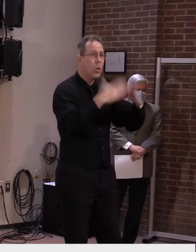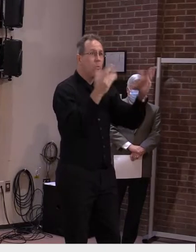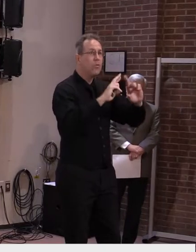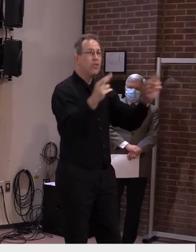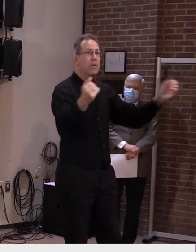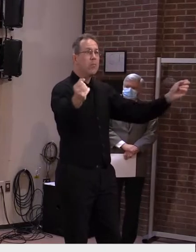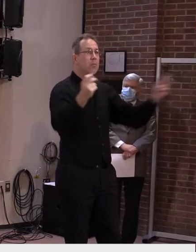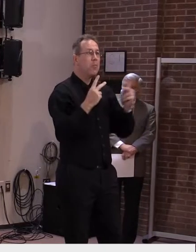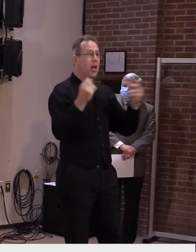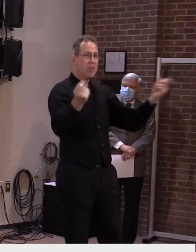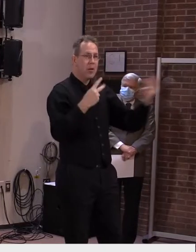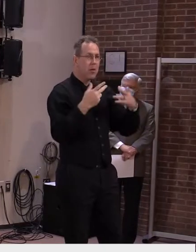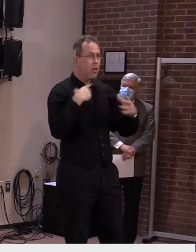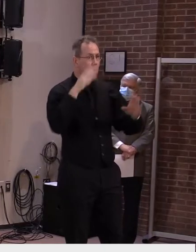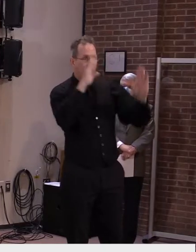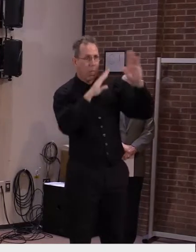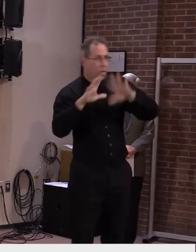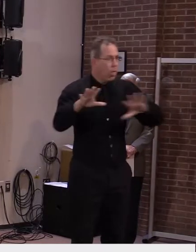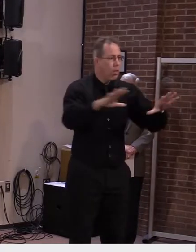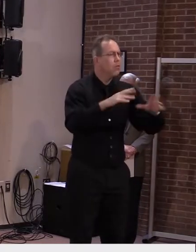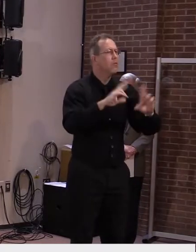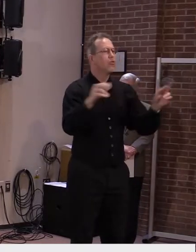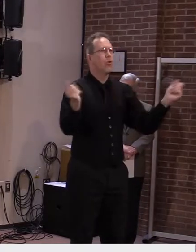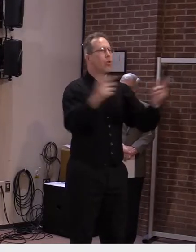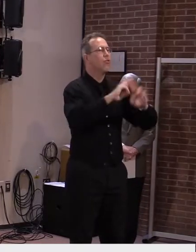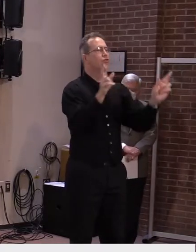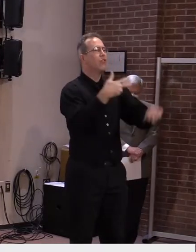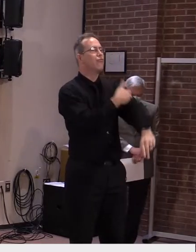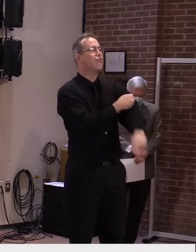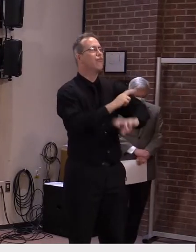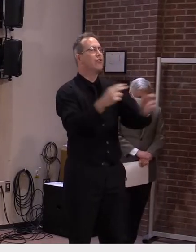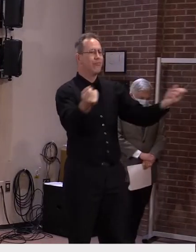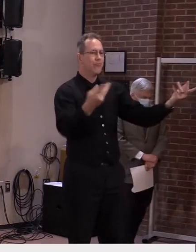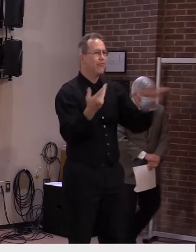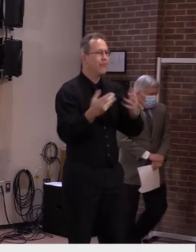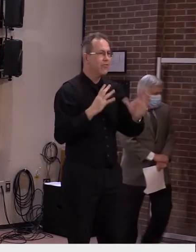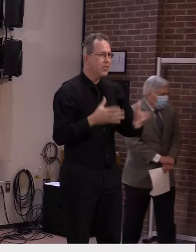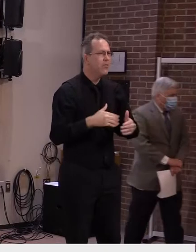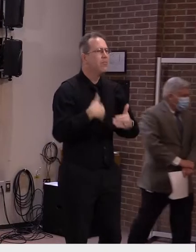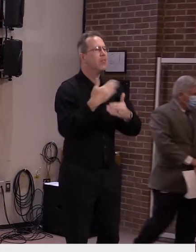healthvermont.gov/myvaccine. With that, I'll turn it over to Commissioner Pichek.